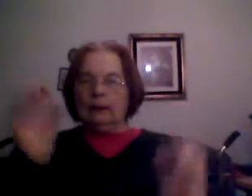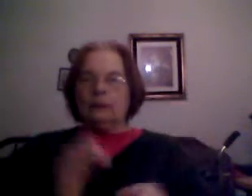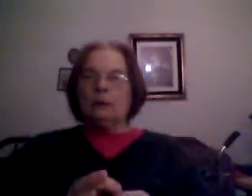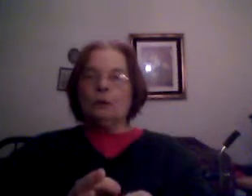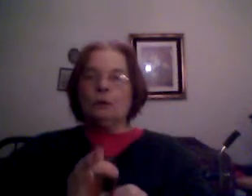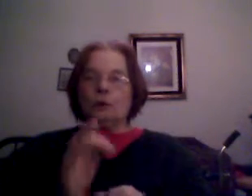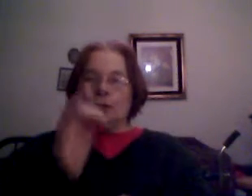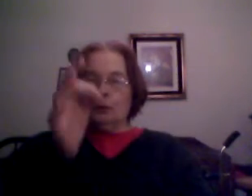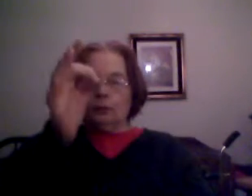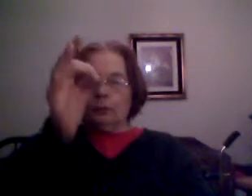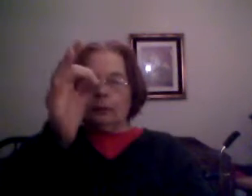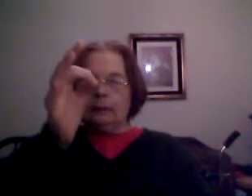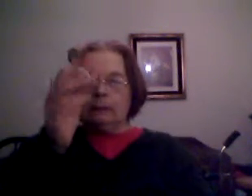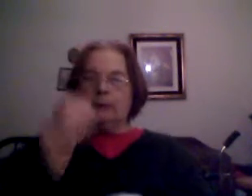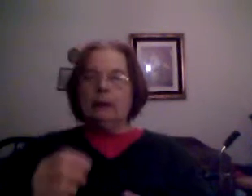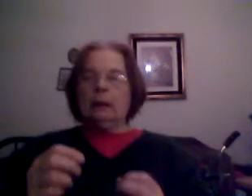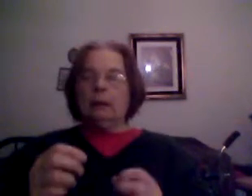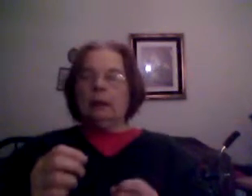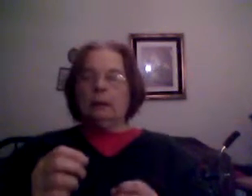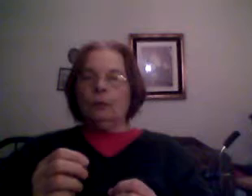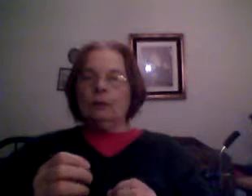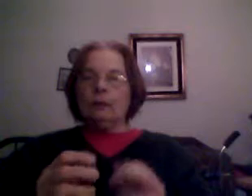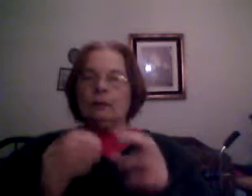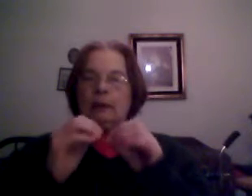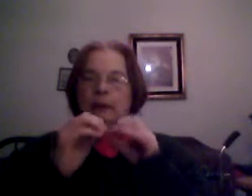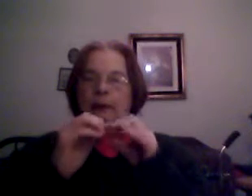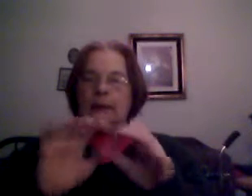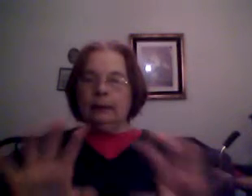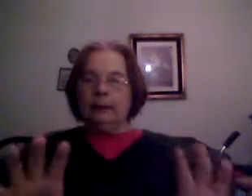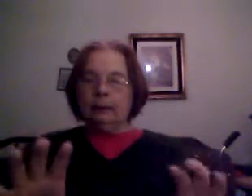test tube, which is clear